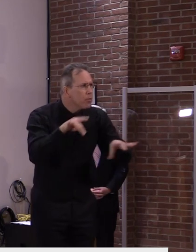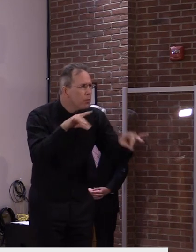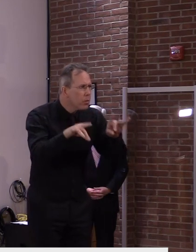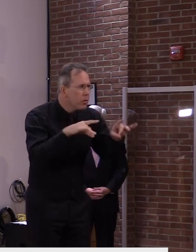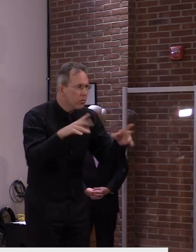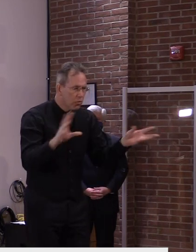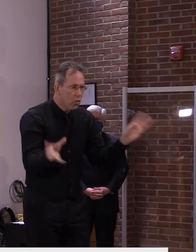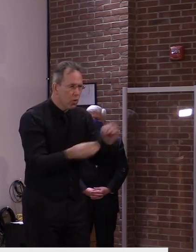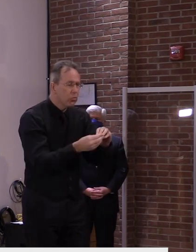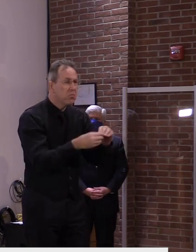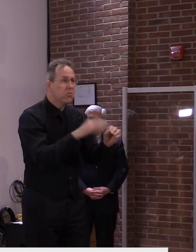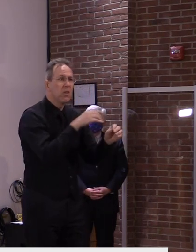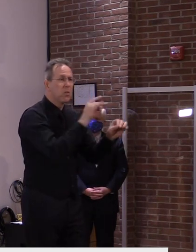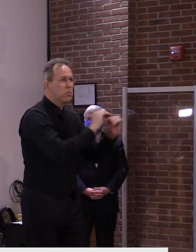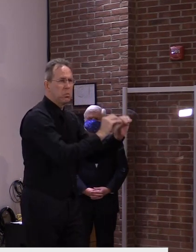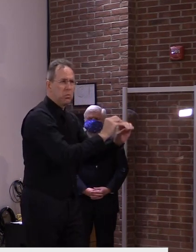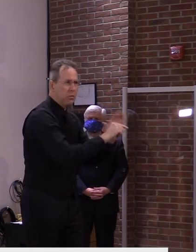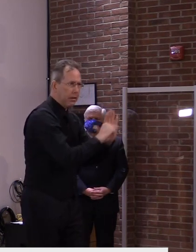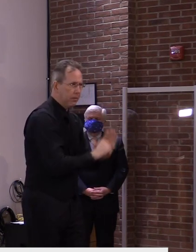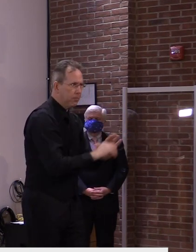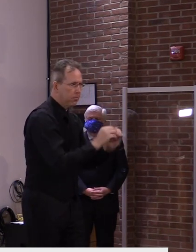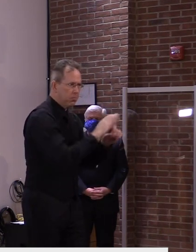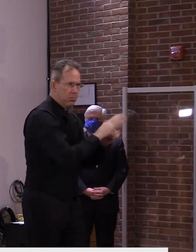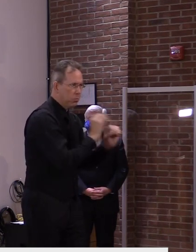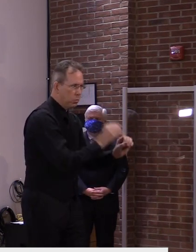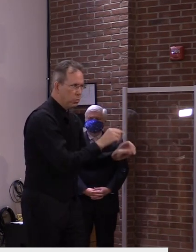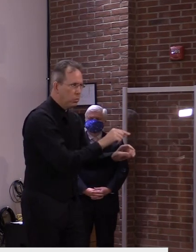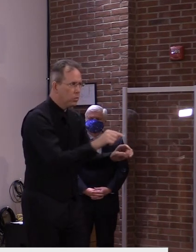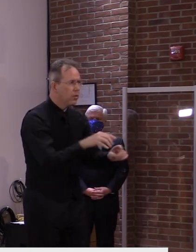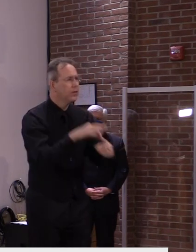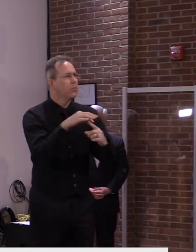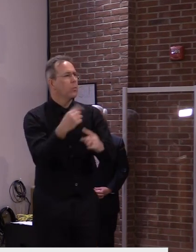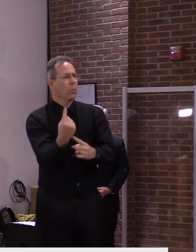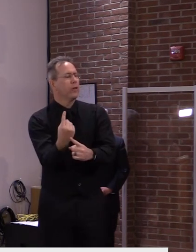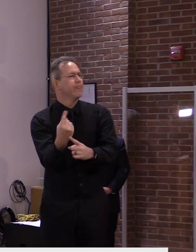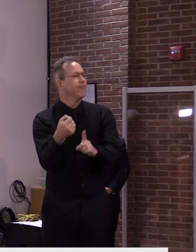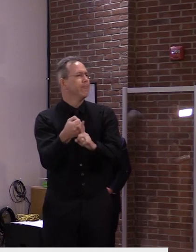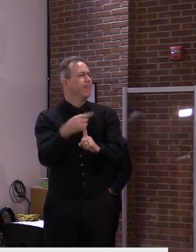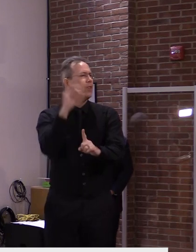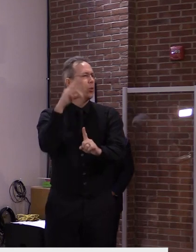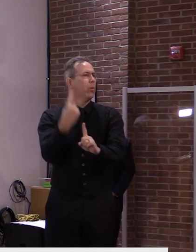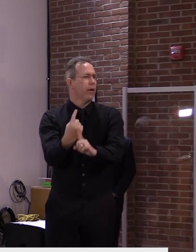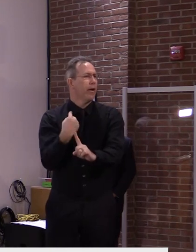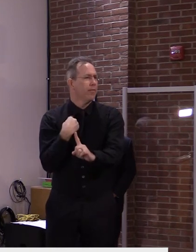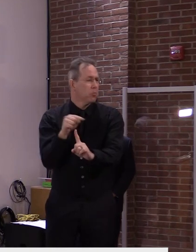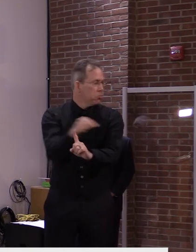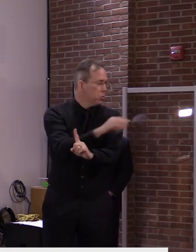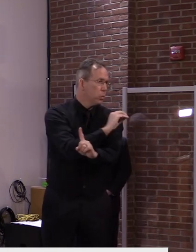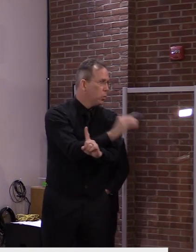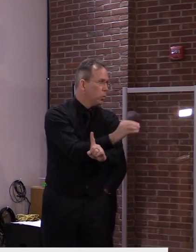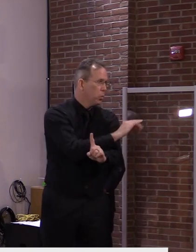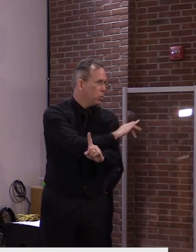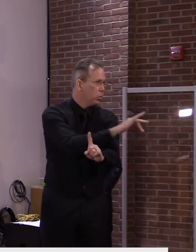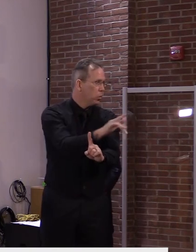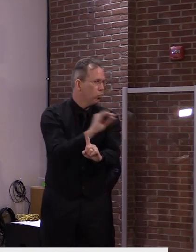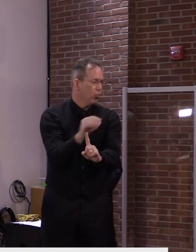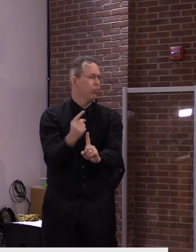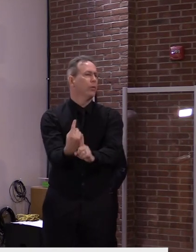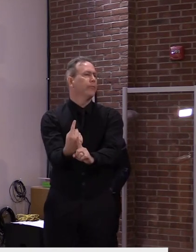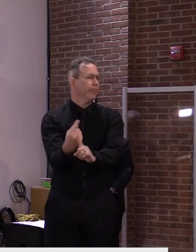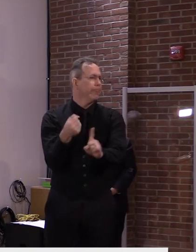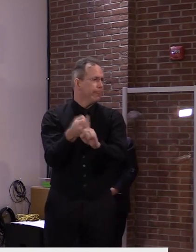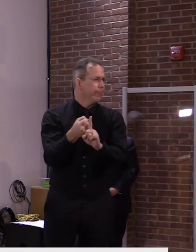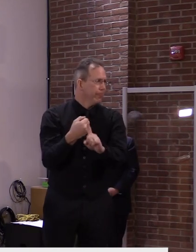thank you very much. Yeah, and we do have a sort of set of criteria that we use for determining how to sample specimens across the